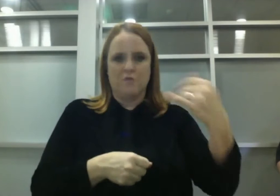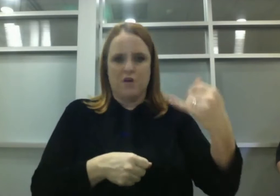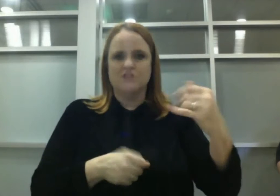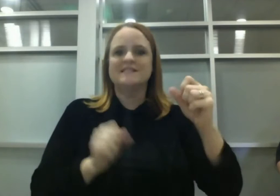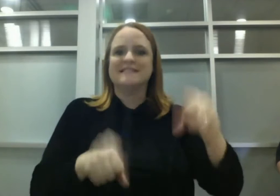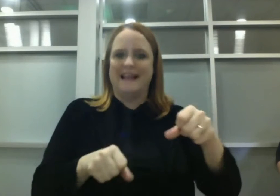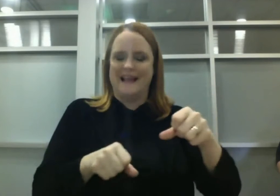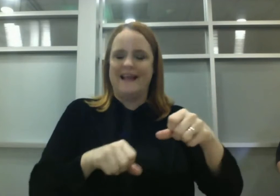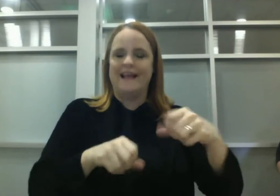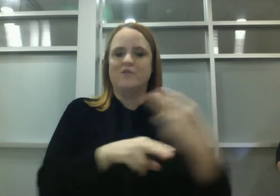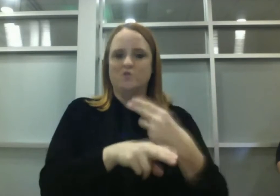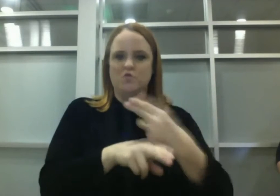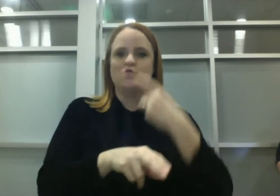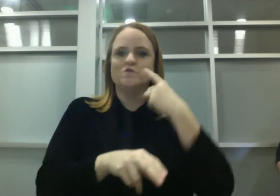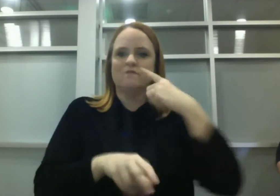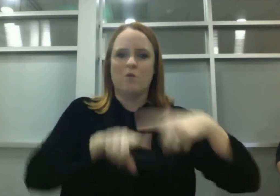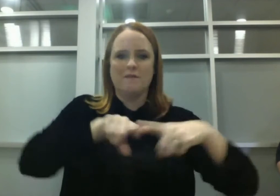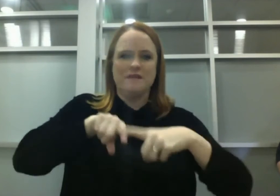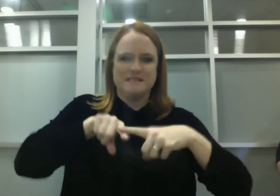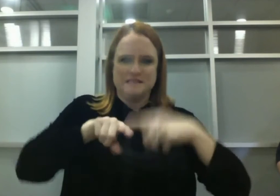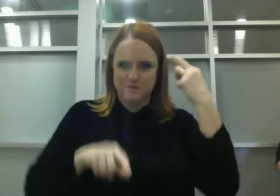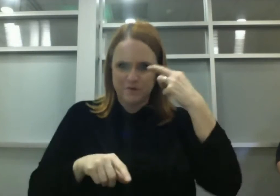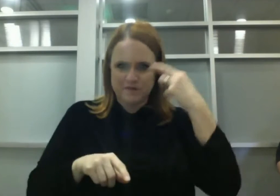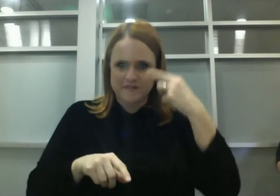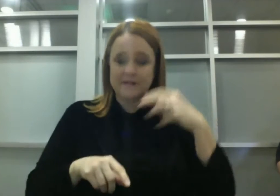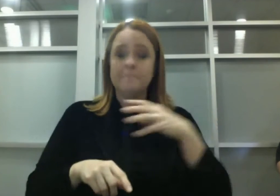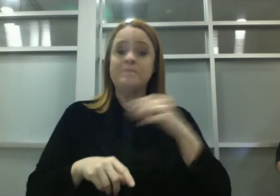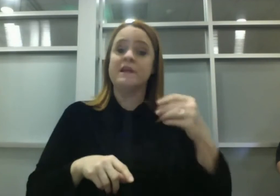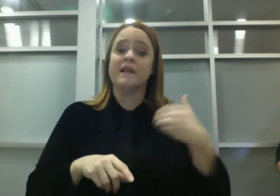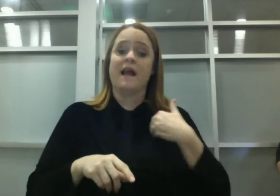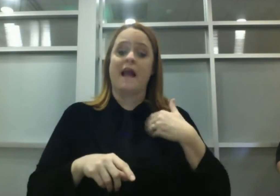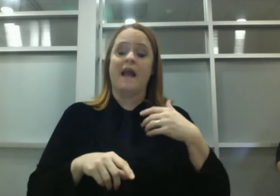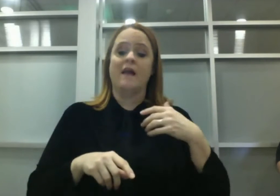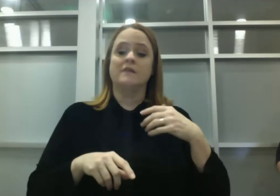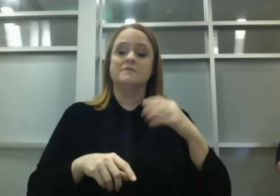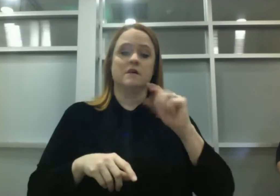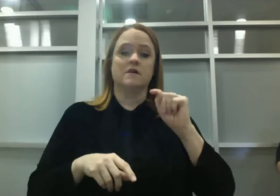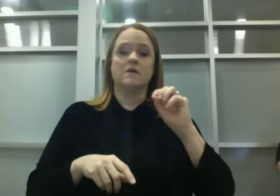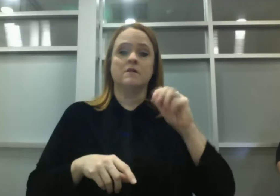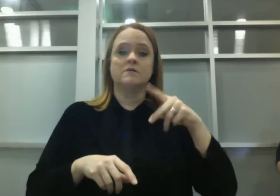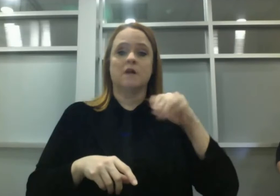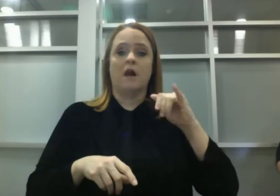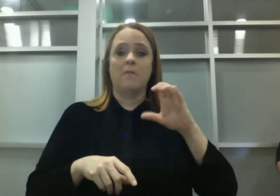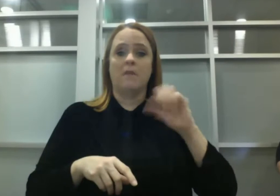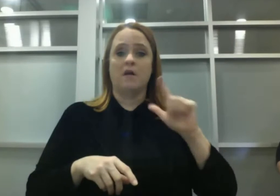purposes. It'll have a top-level supervisor if you pass the soup flag.